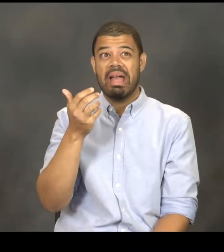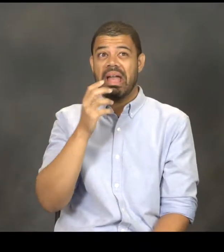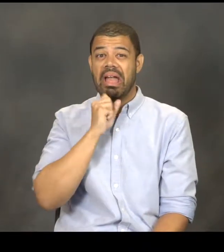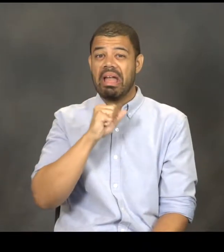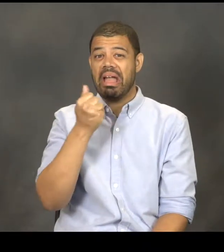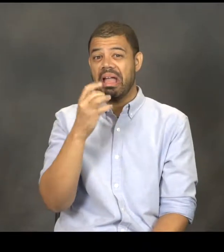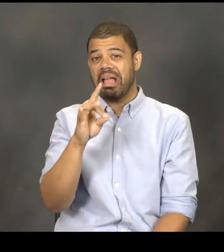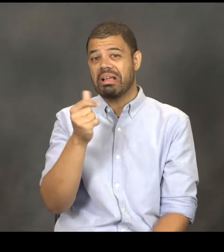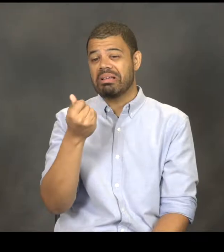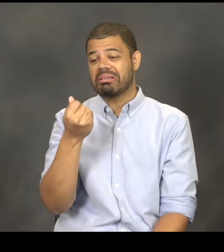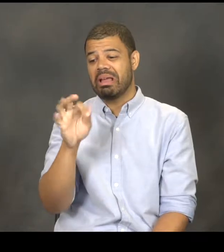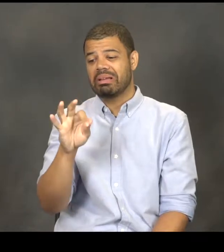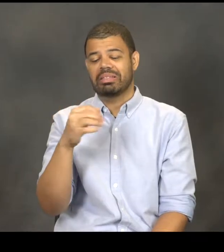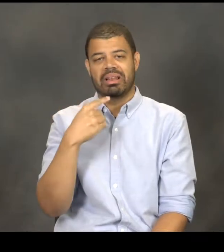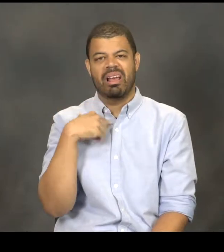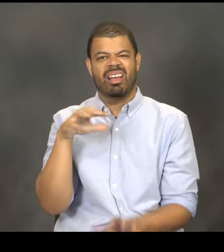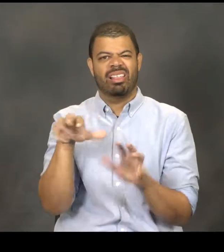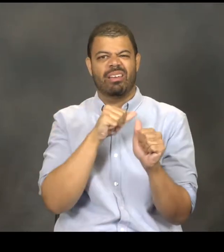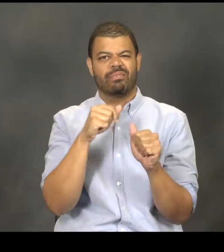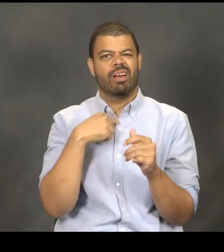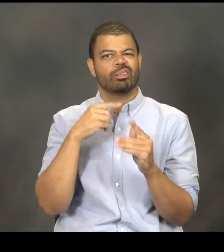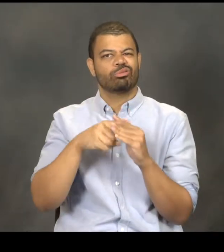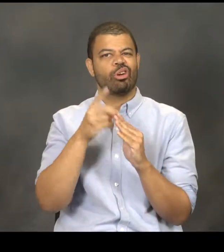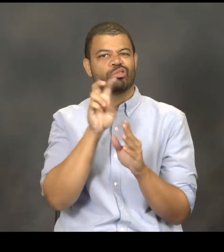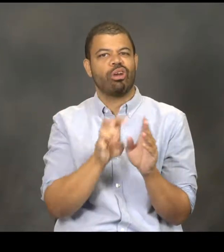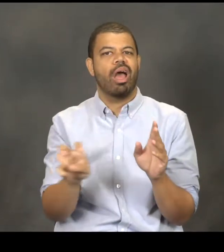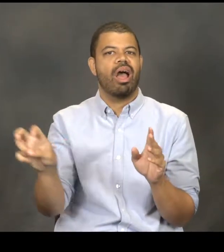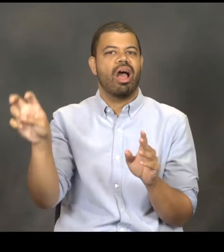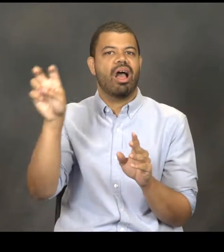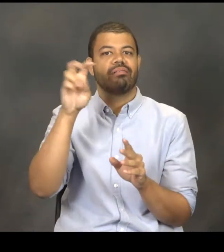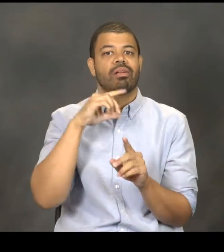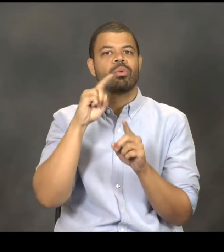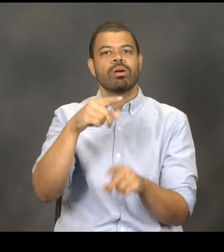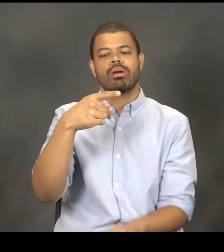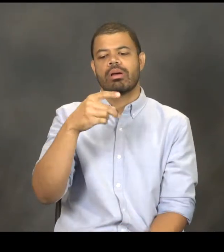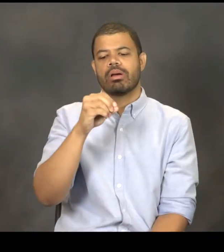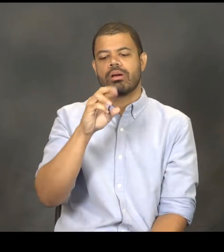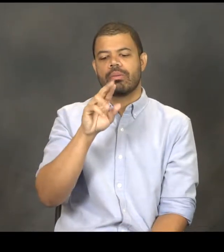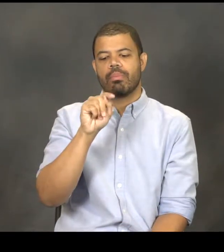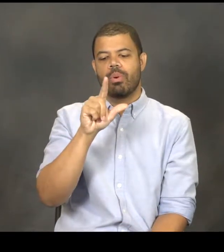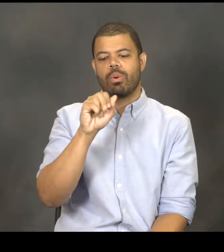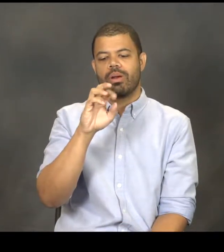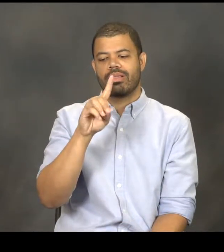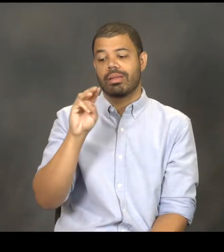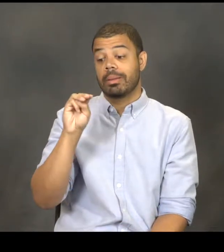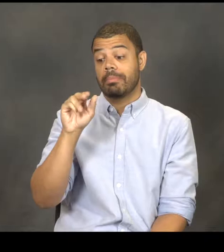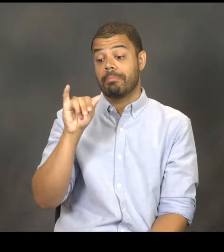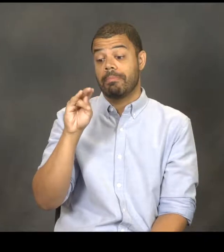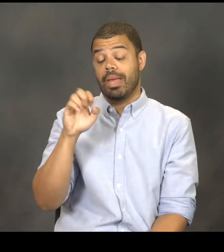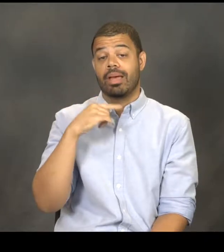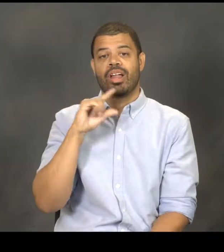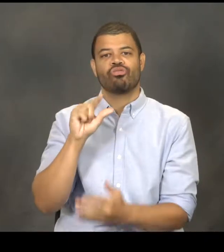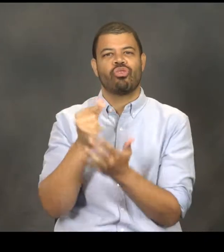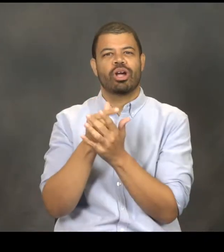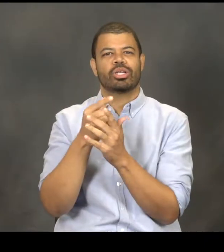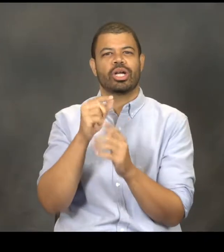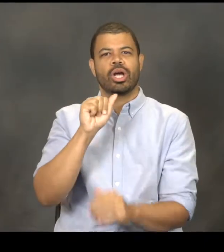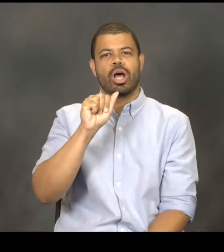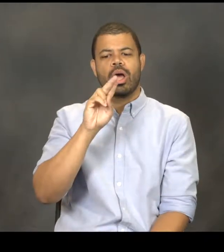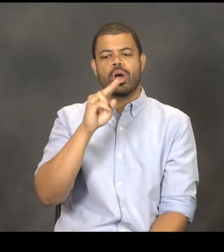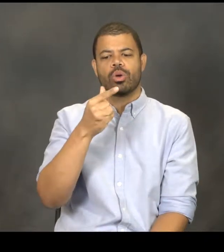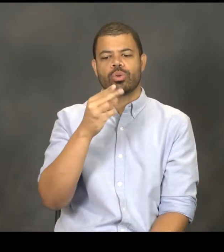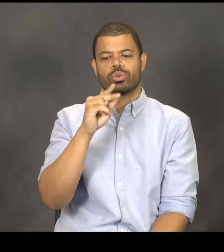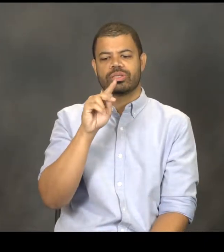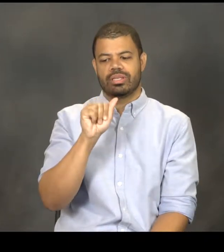left, started doing some traveling, ended up in Portland, Maine, graduated from the University of Maine Augusta in Mental Health and